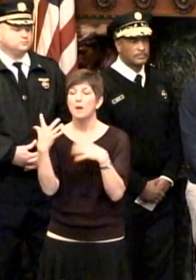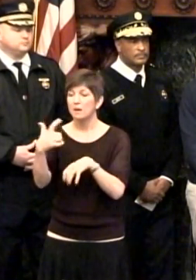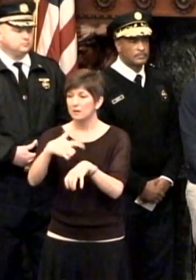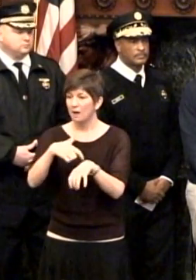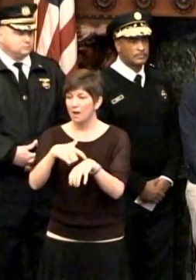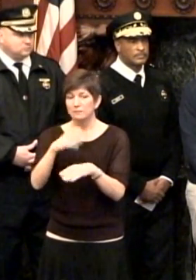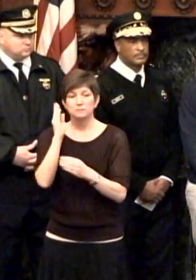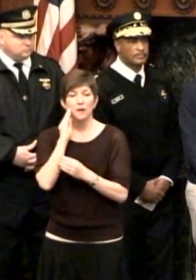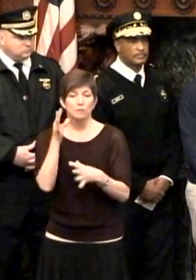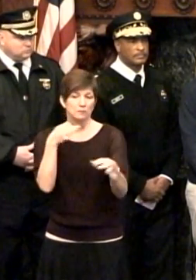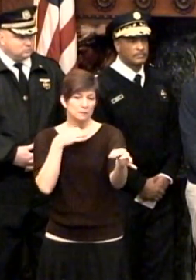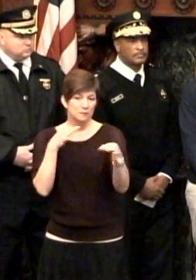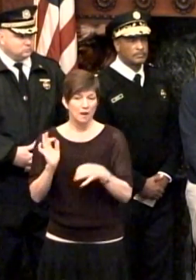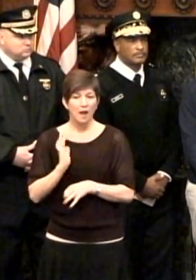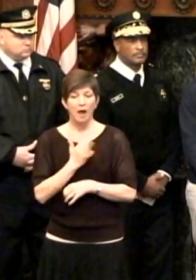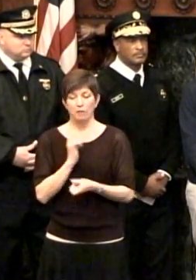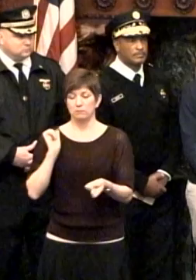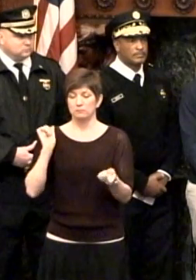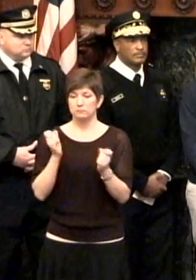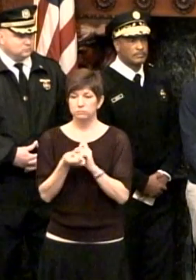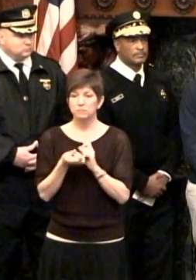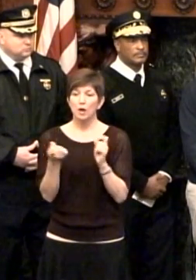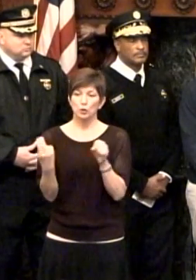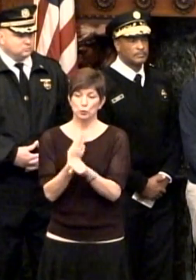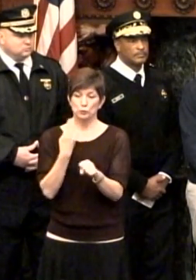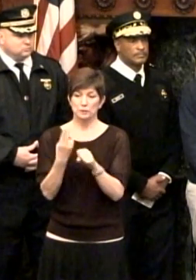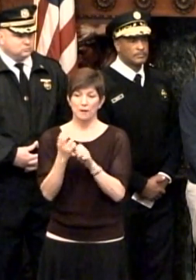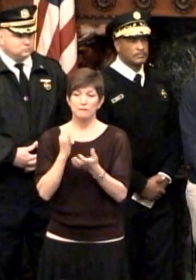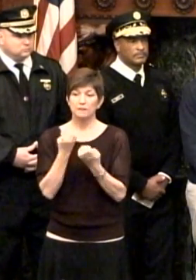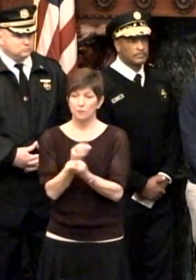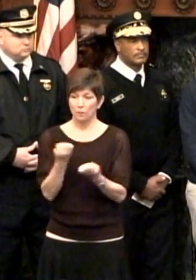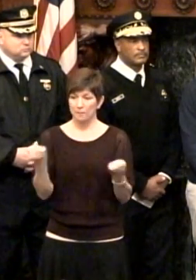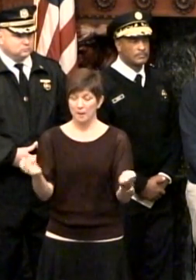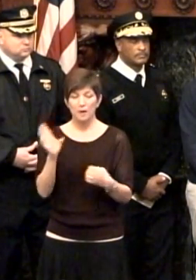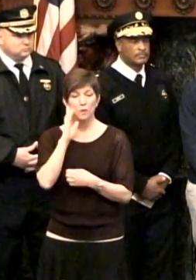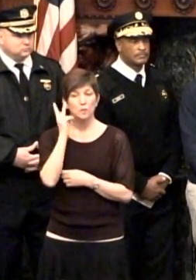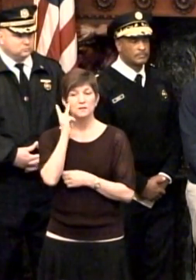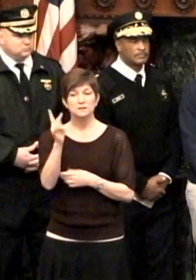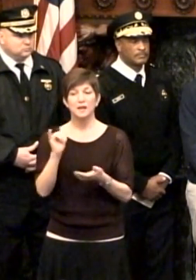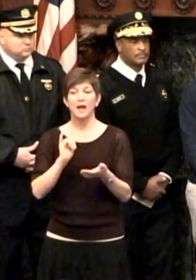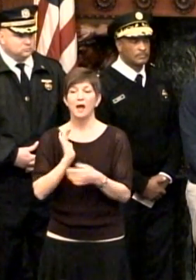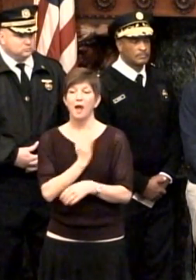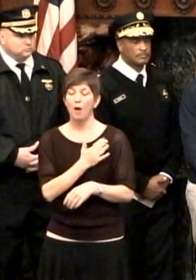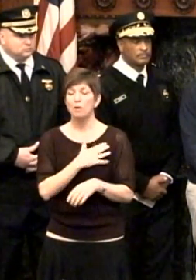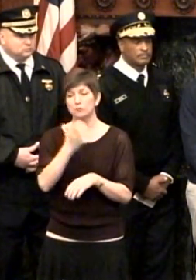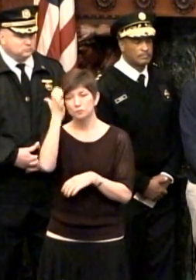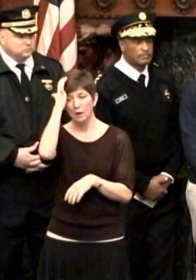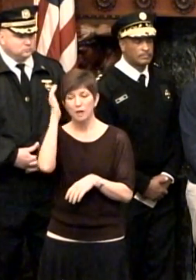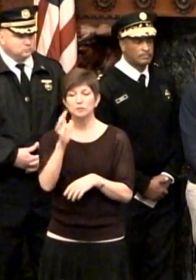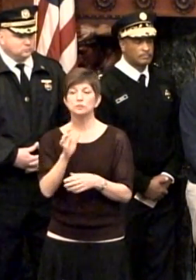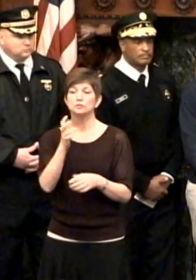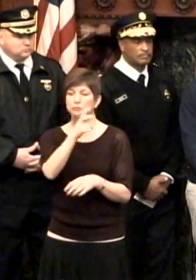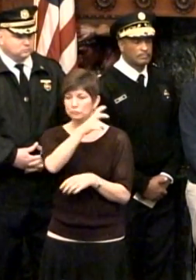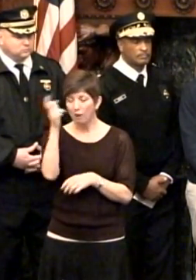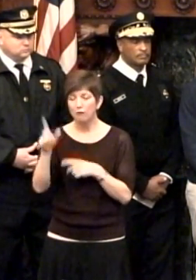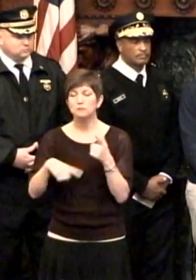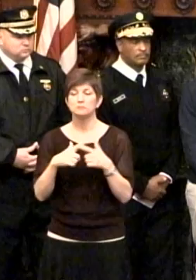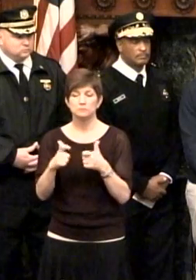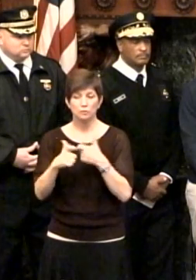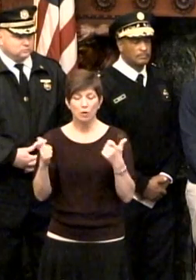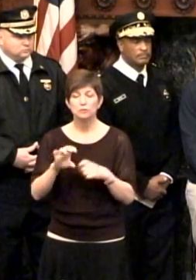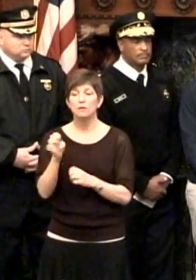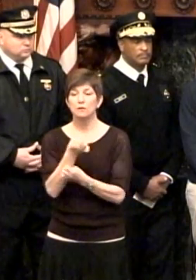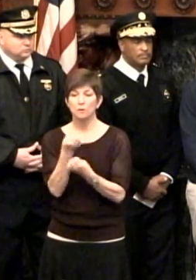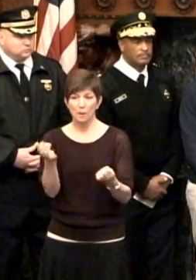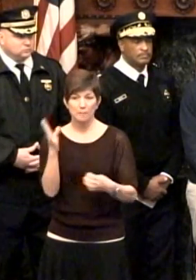course, and I'll be talking about our conversion of equipment. You see some of our sanitation vehicles, which are very large, other pieces of equipment